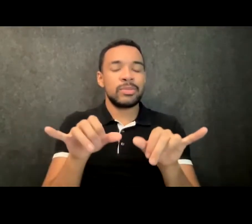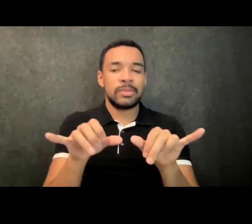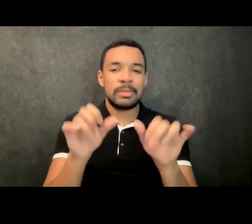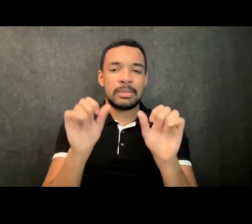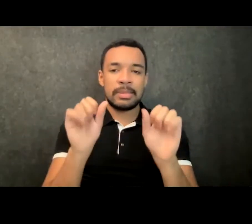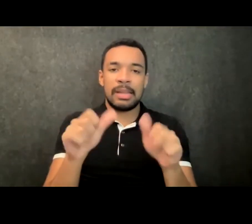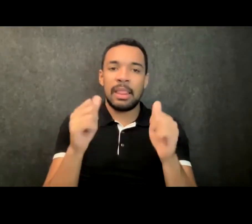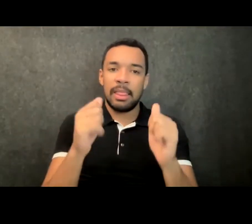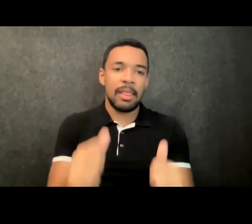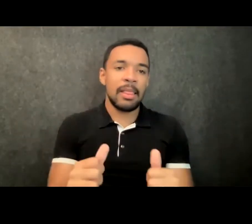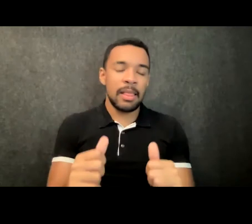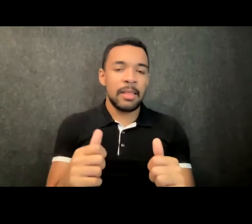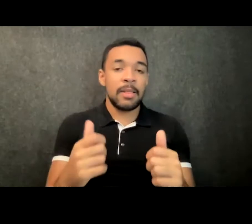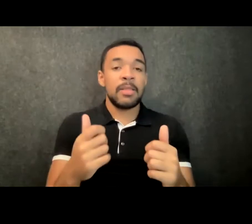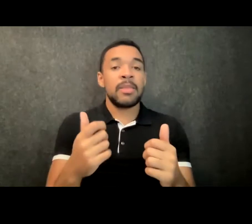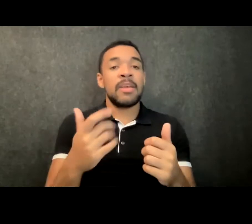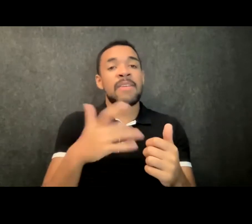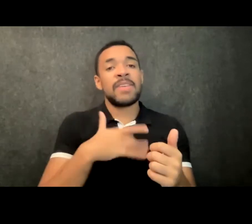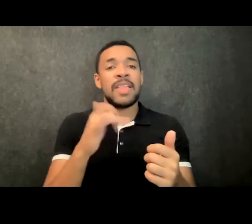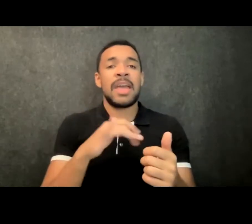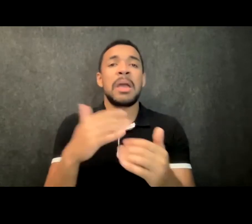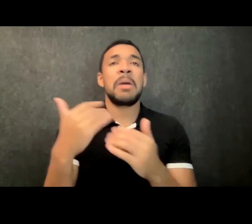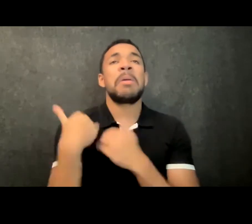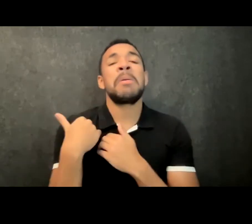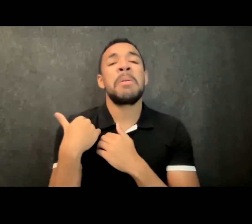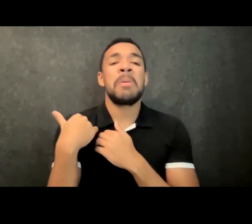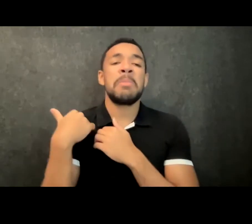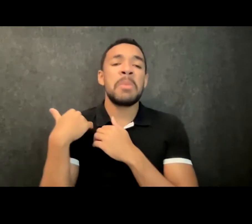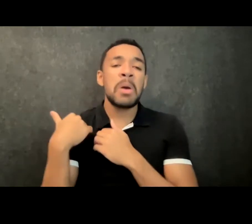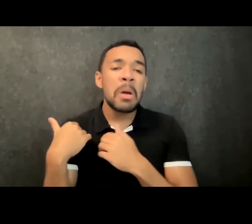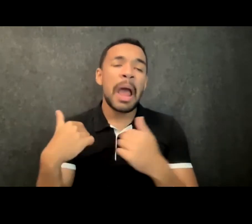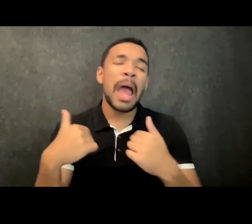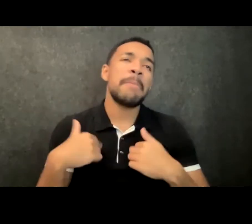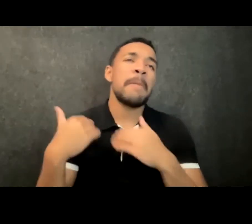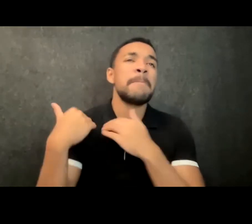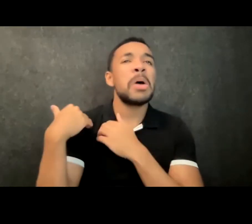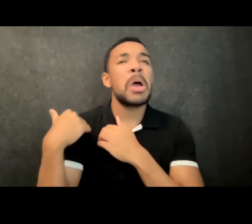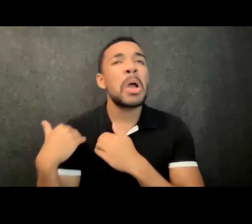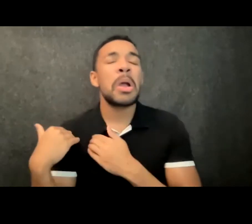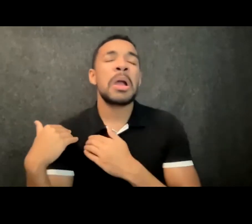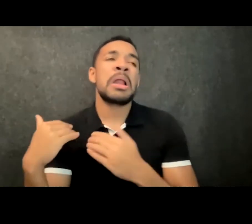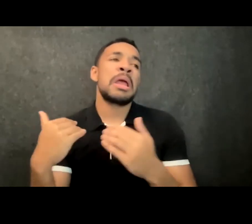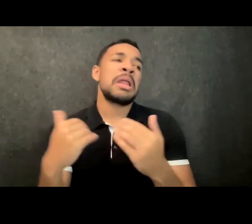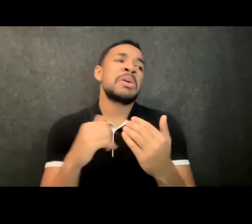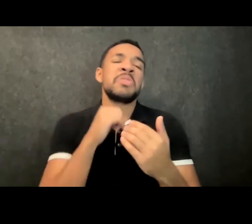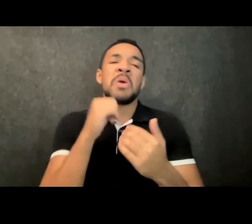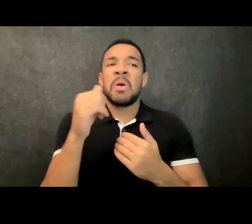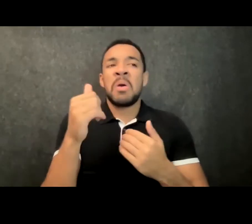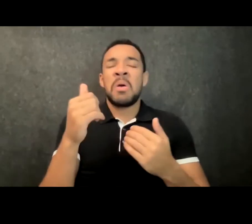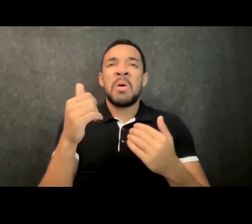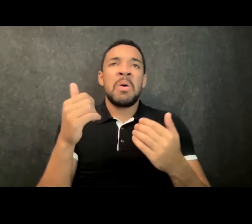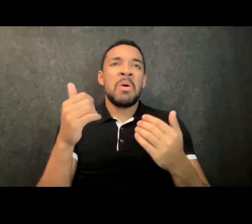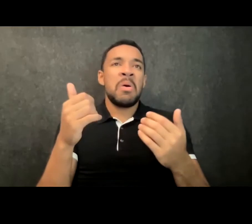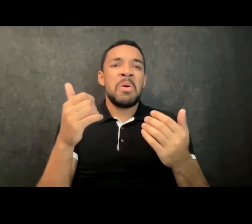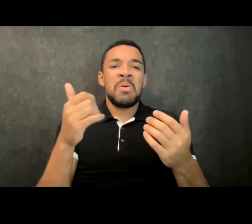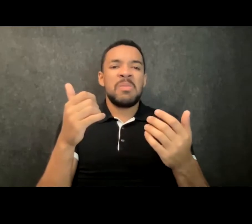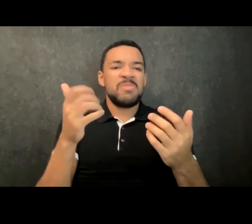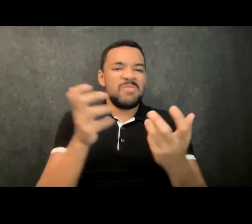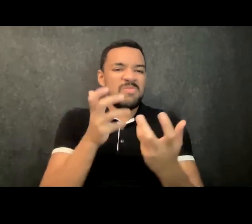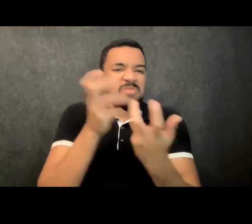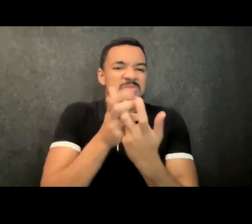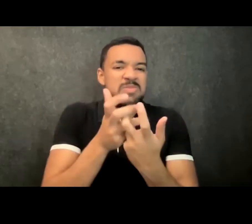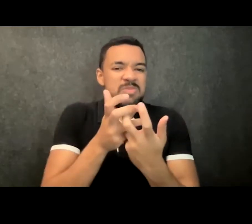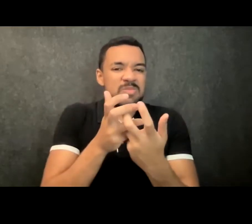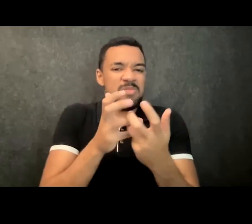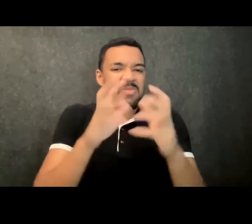you tell yourself that you're kind of a burden on people, or that there isn't room in this world for you, and it's just